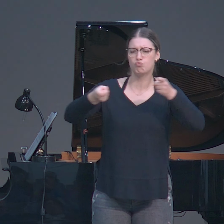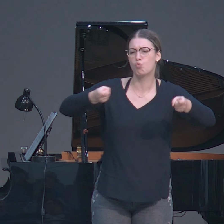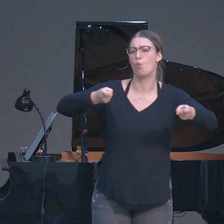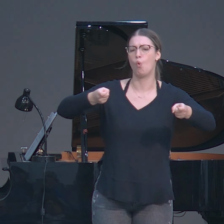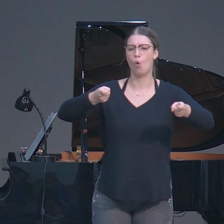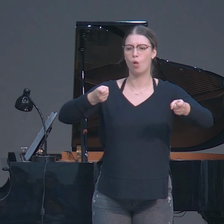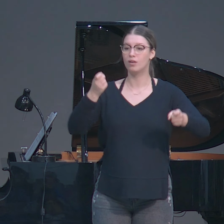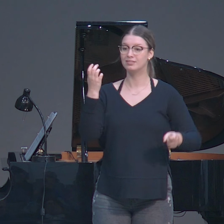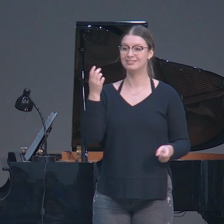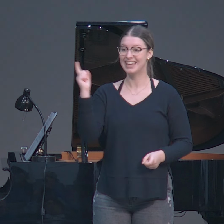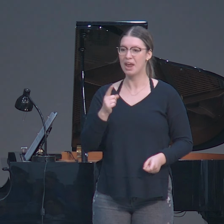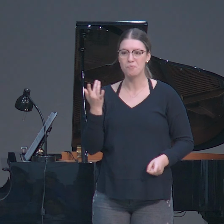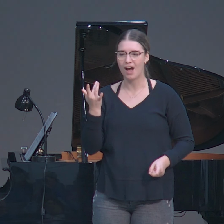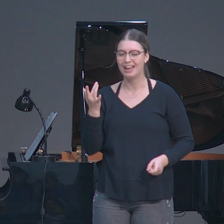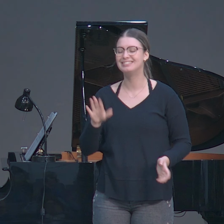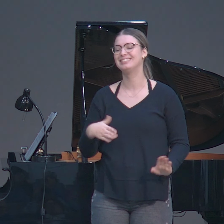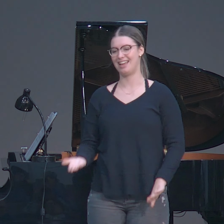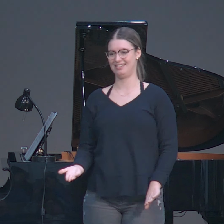to die.